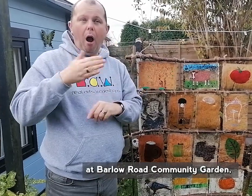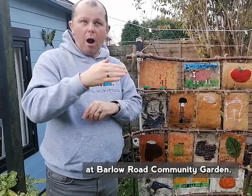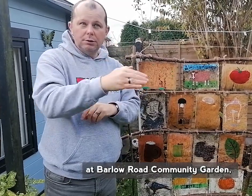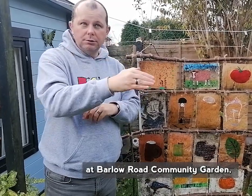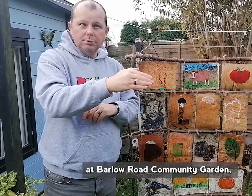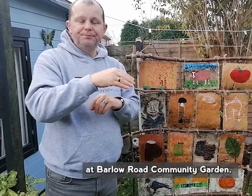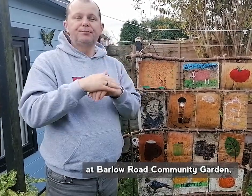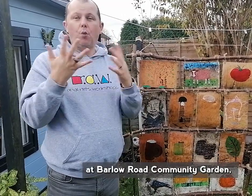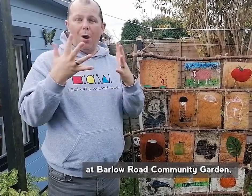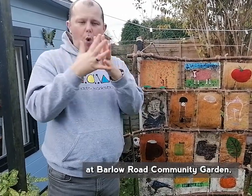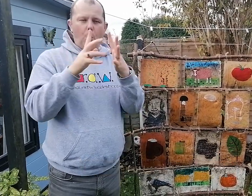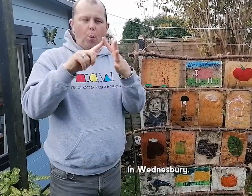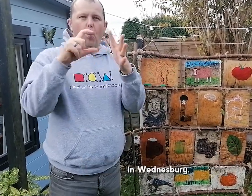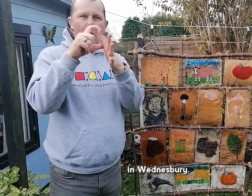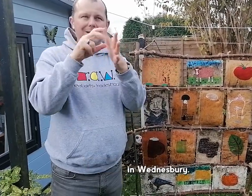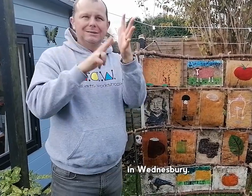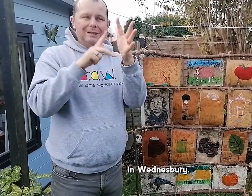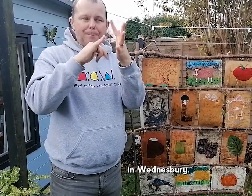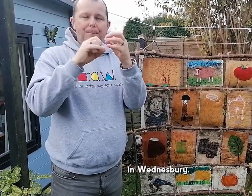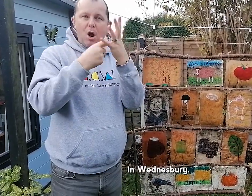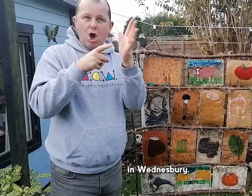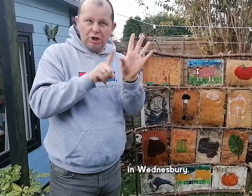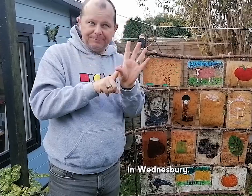Garden in Wednesbury.